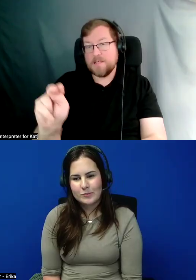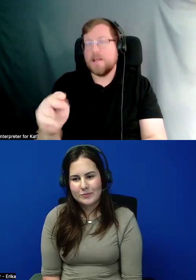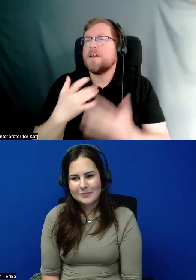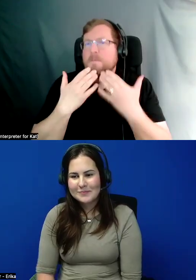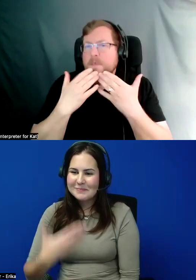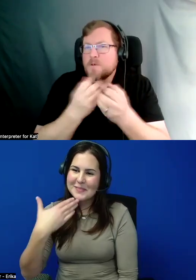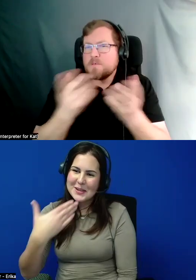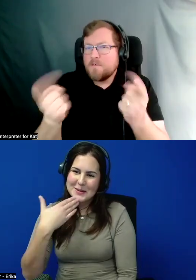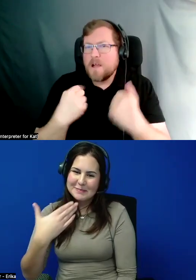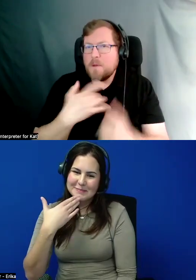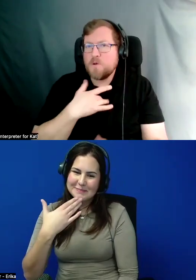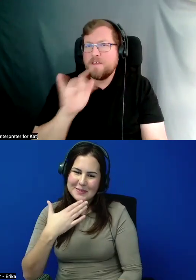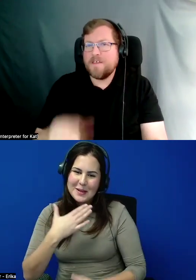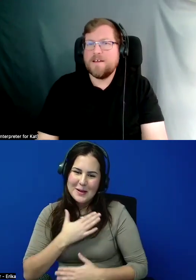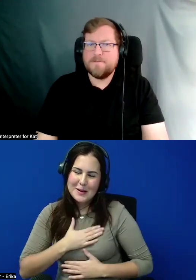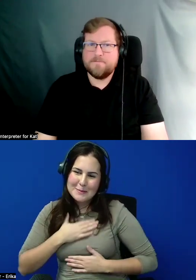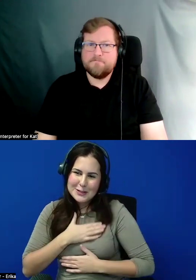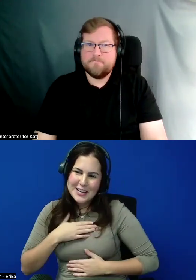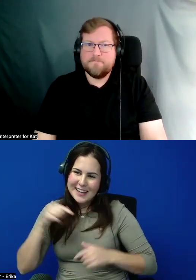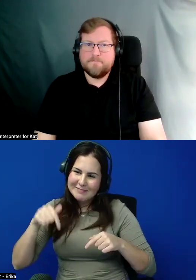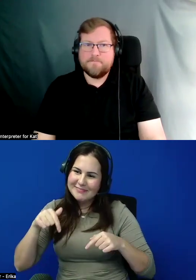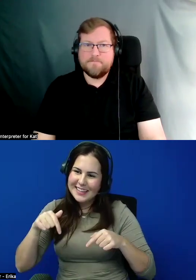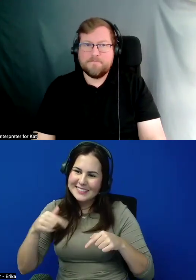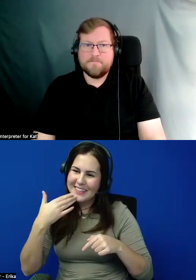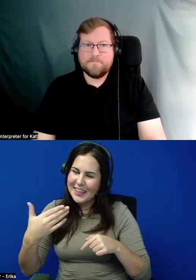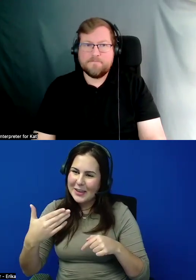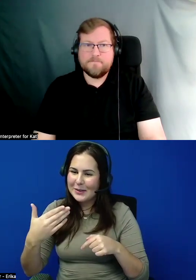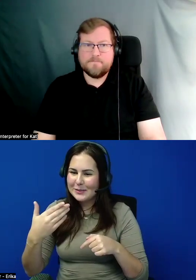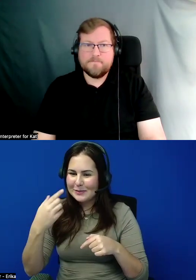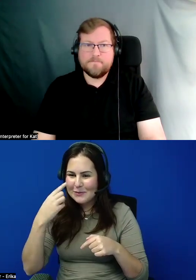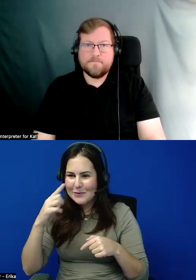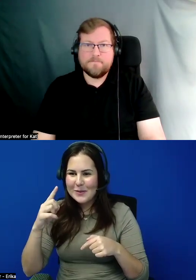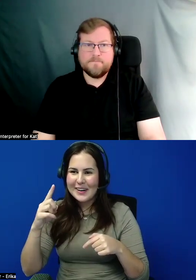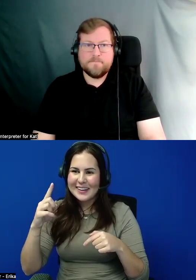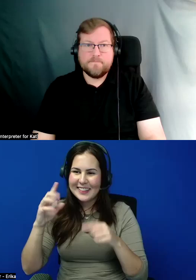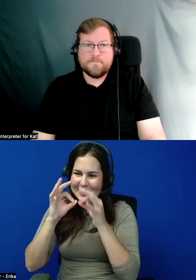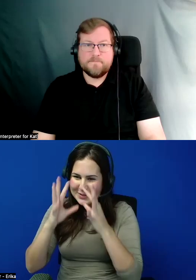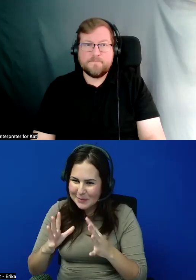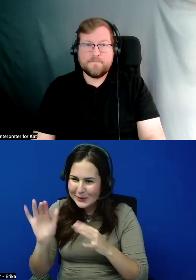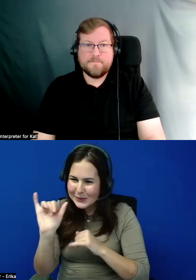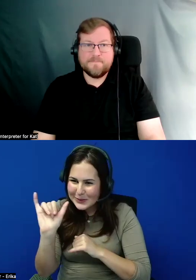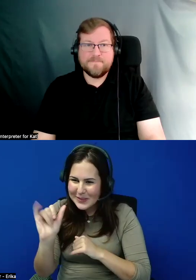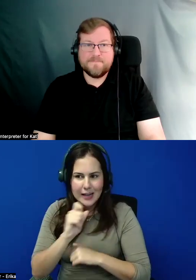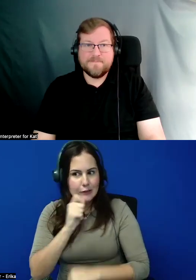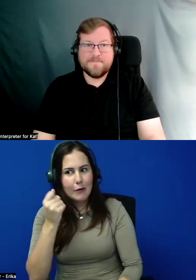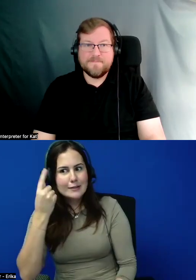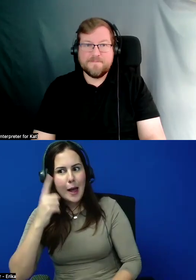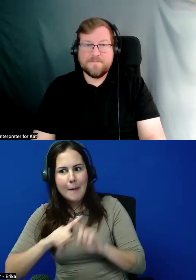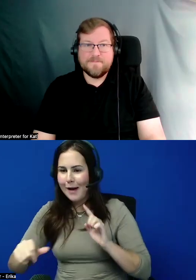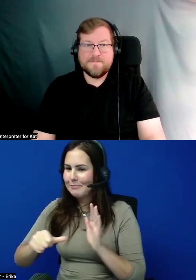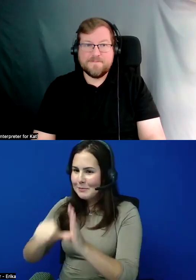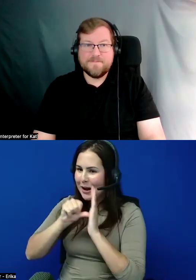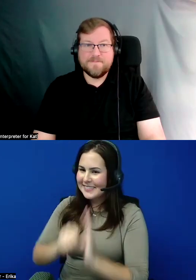you. I appreciate you having me, and thank you to the dedicated translators down there who I don't understand at all, but I'm impressed by what you